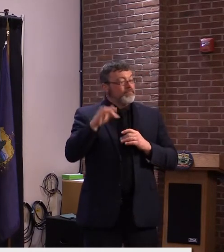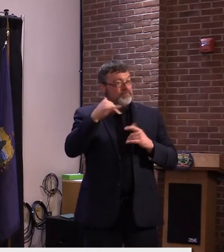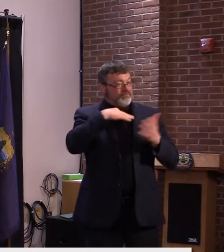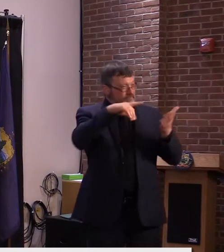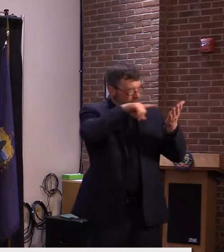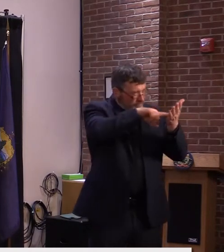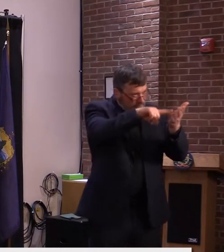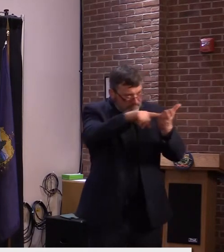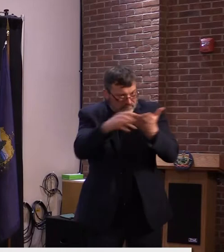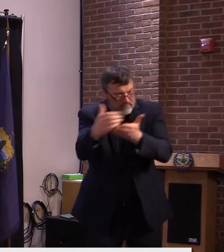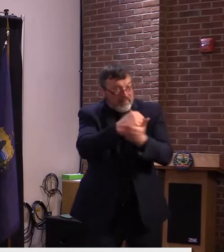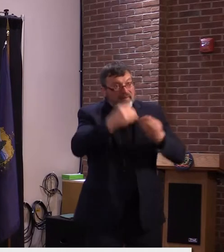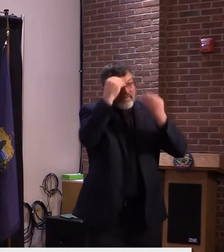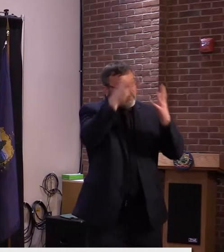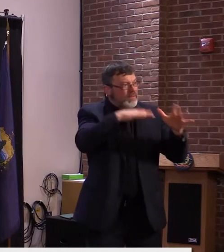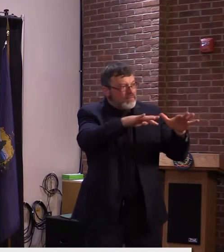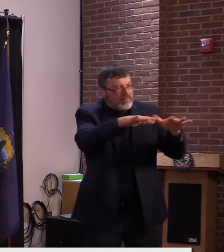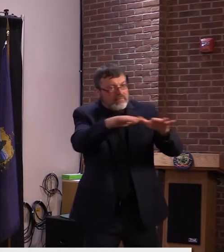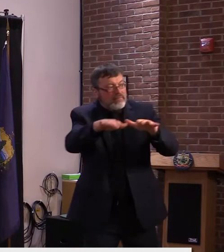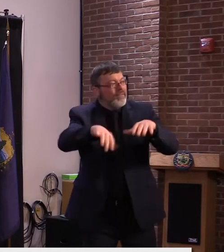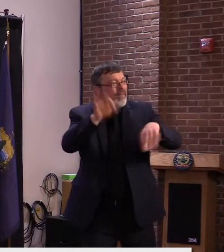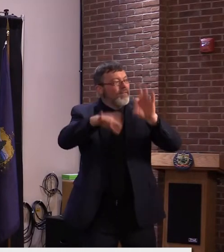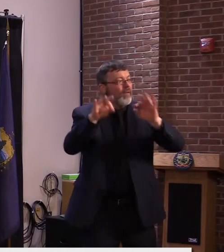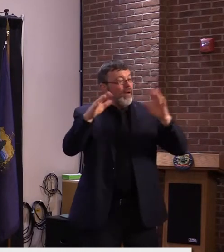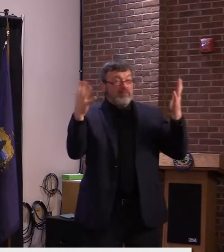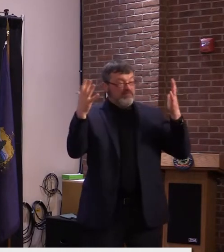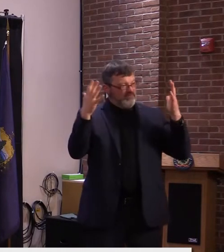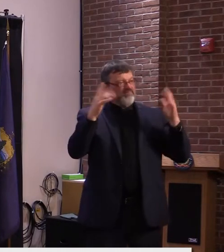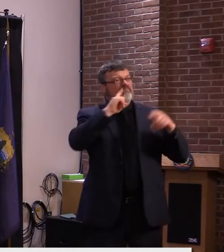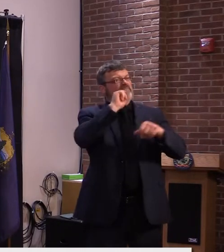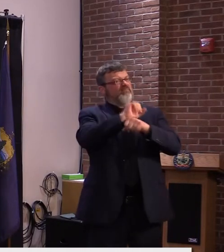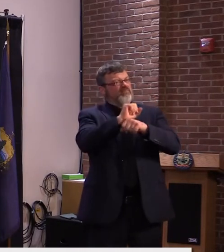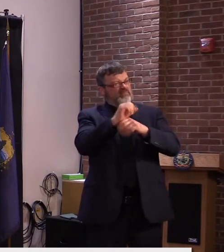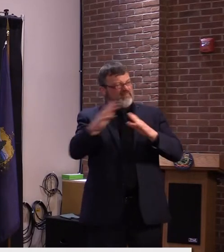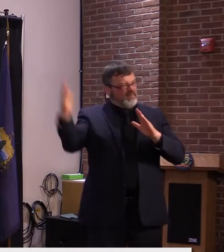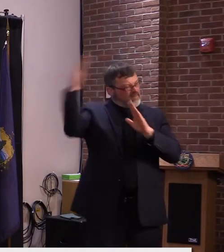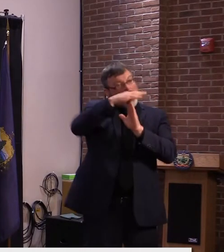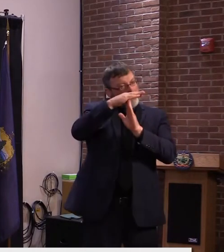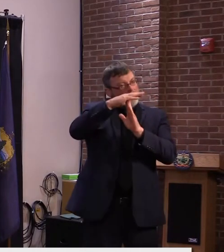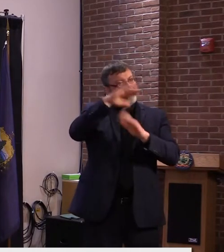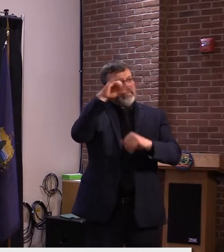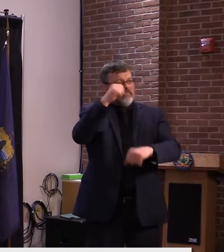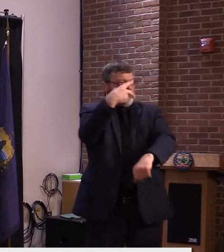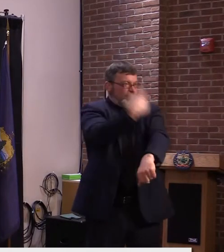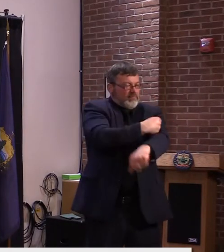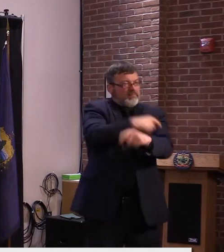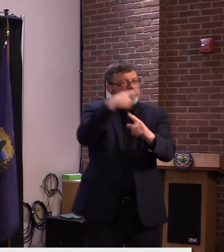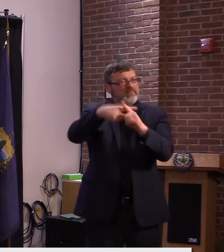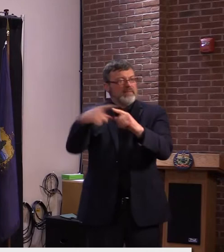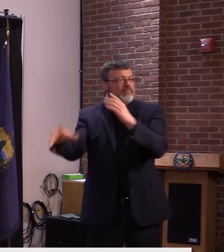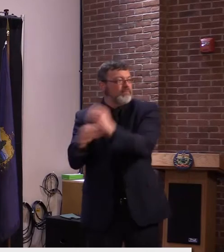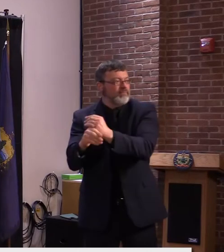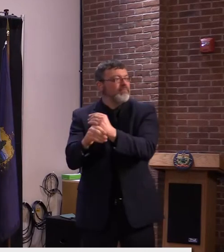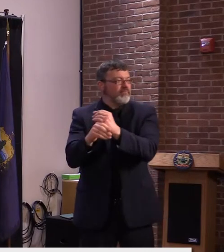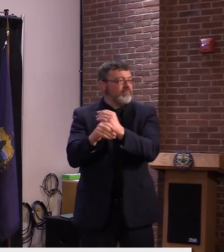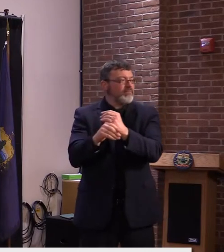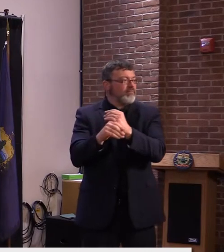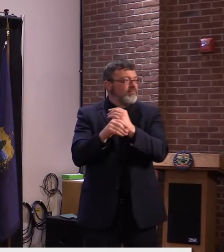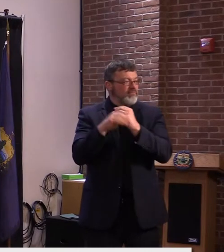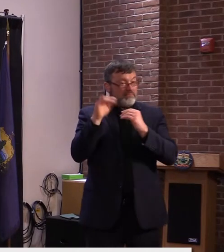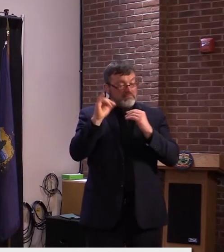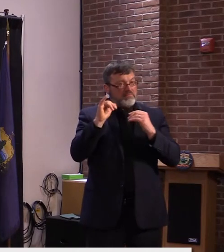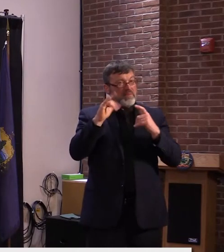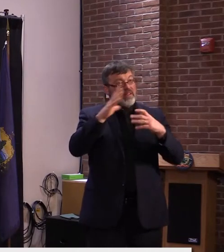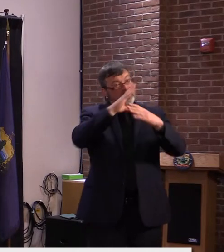clearly shows higher protection against severe illness, hospitalization, and death with this third dose, the booster